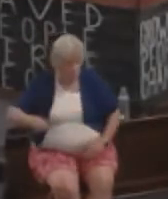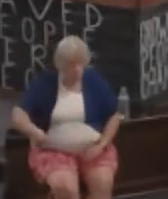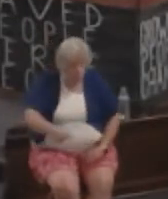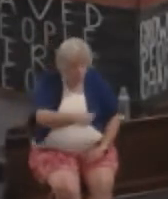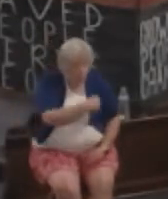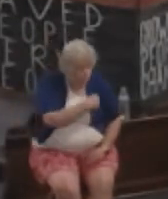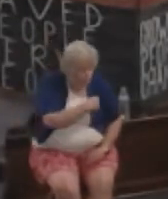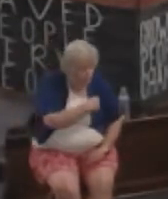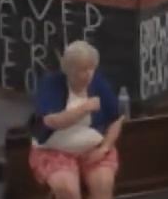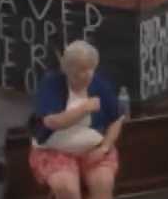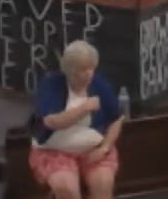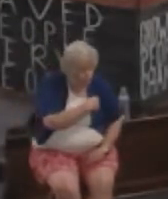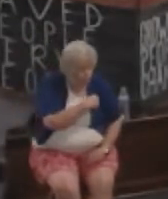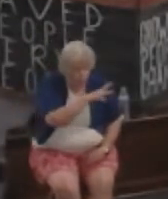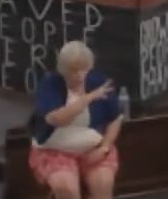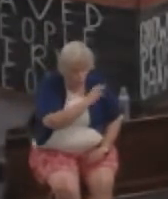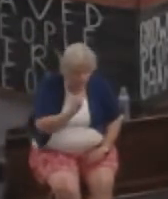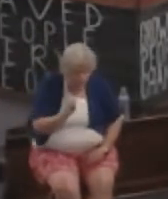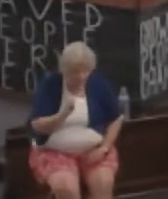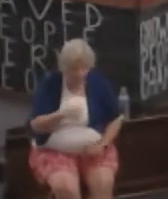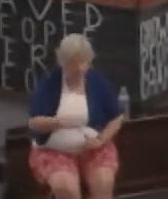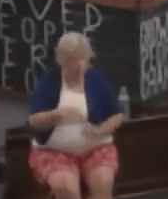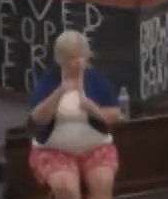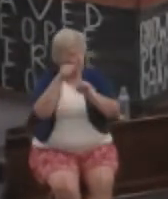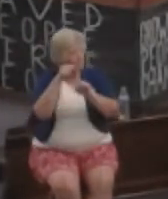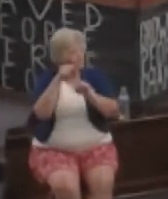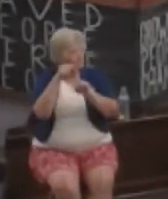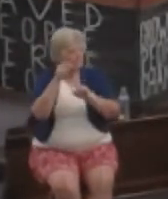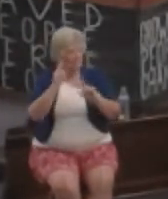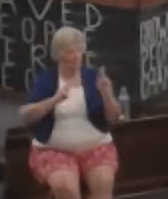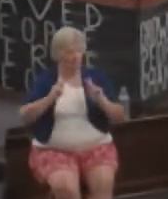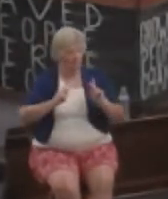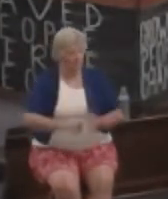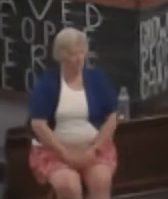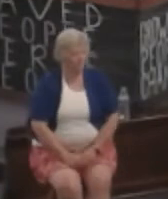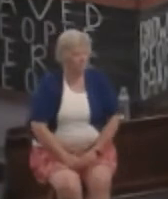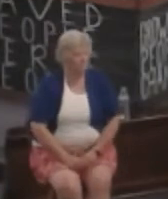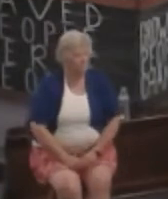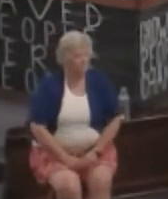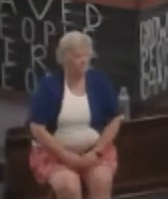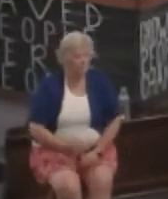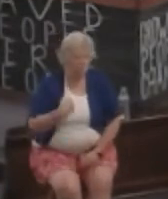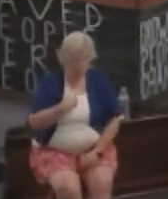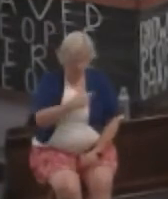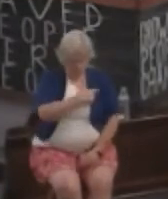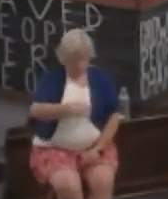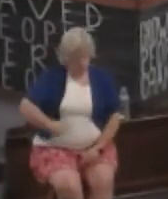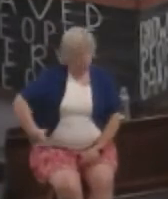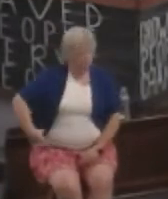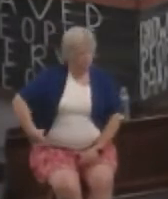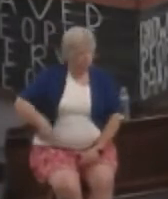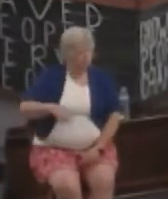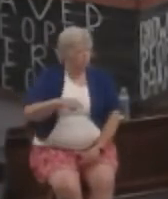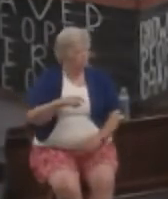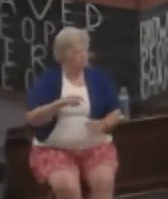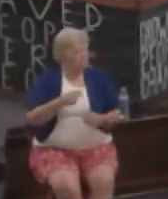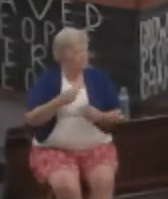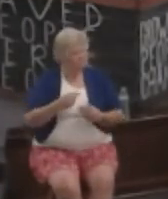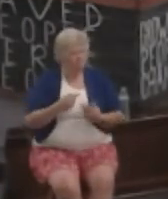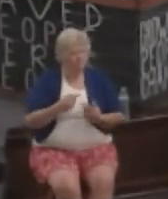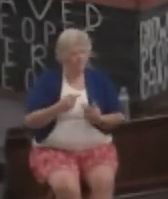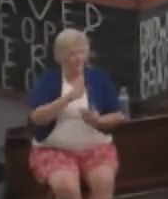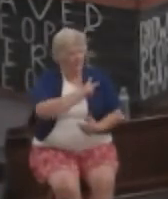We are a chosen people. We are royalty, holy